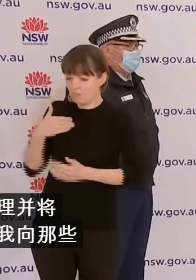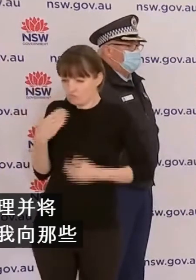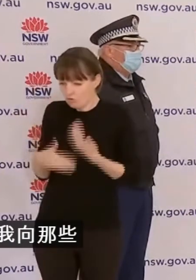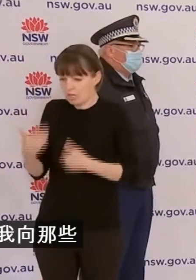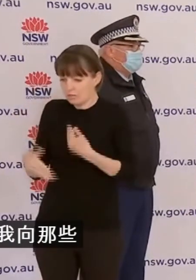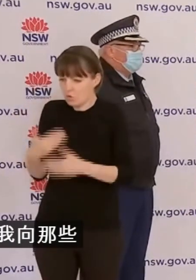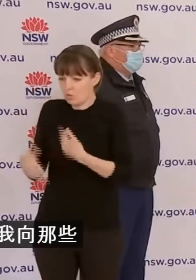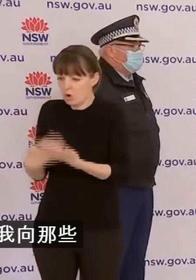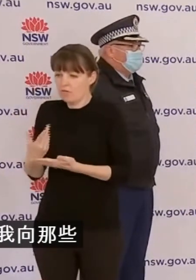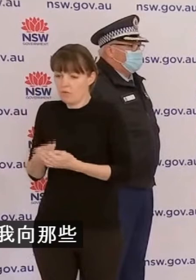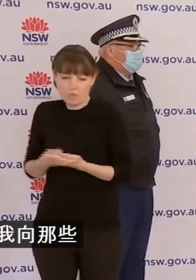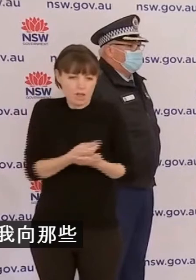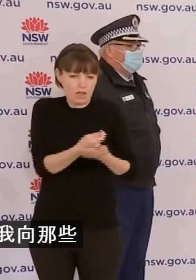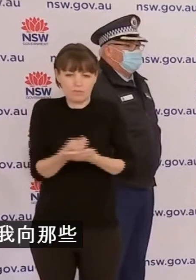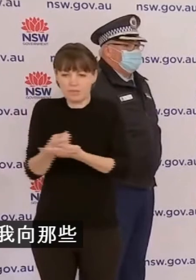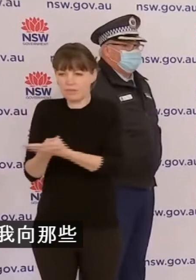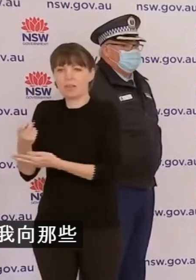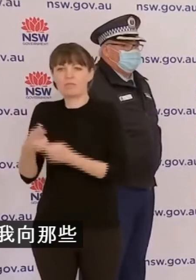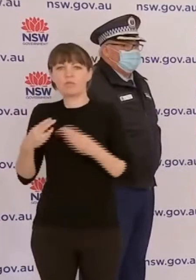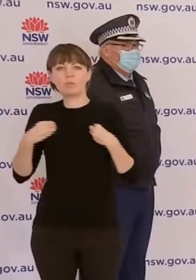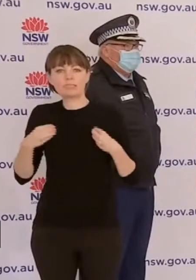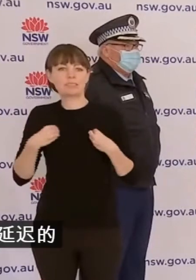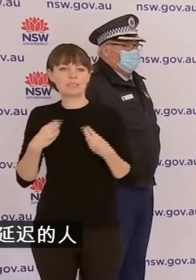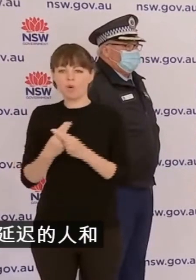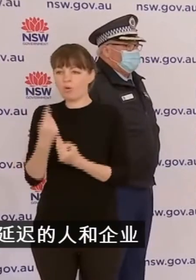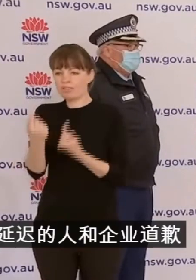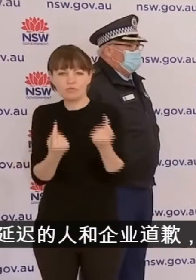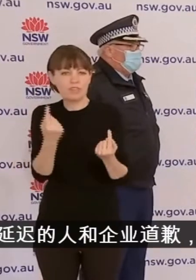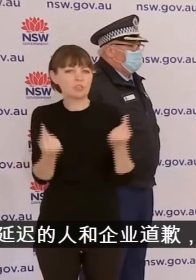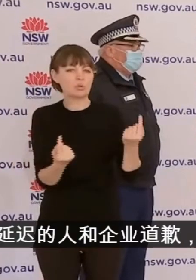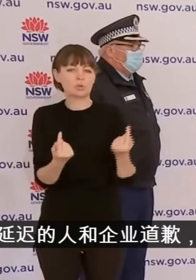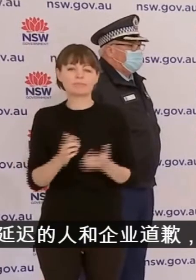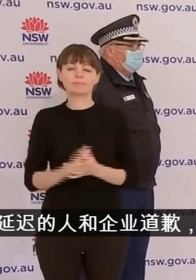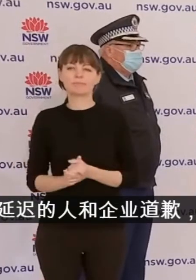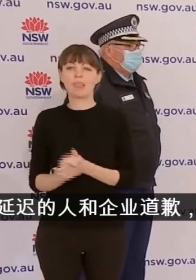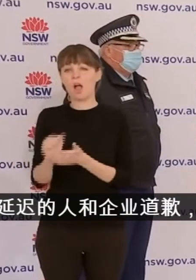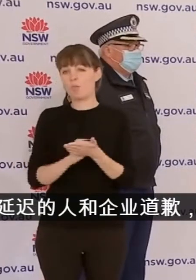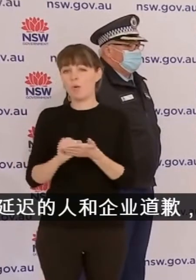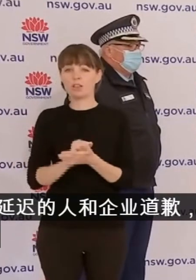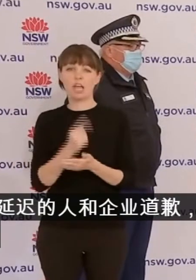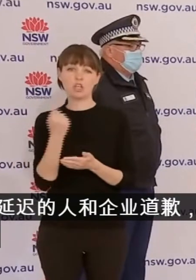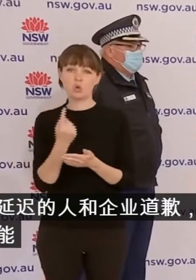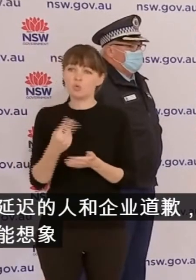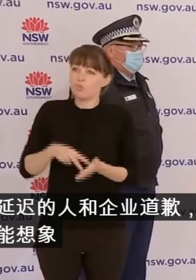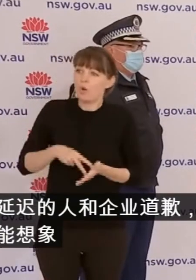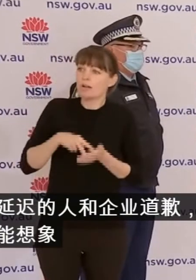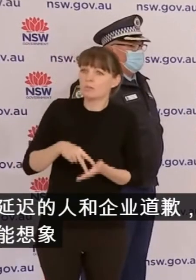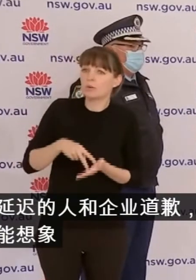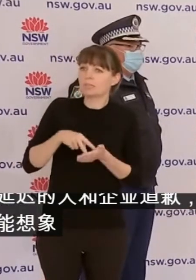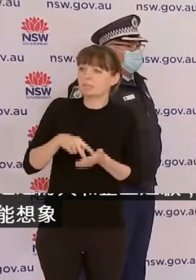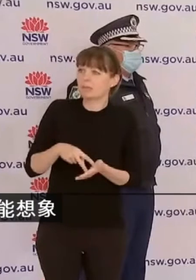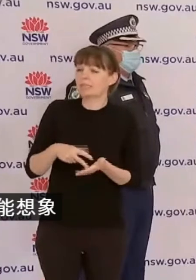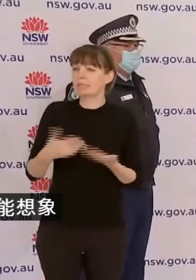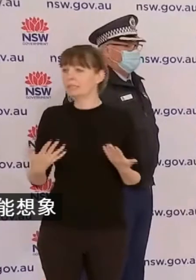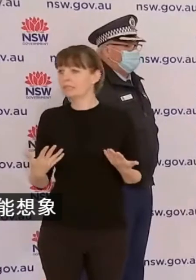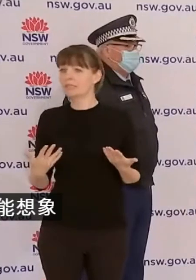those to people and businesses who have experienced some delay. I really do, because I can only imagine how stressful